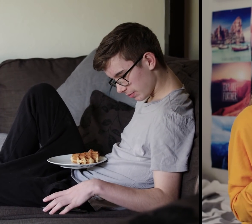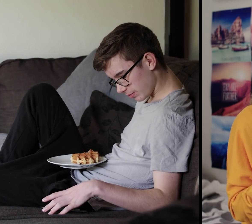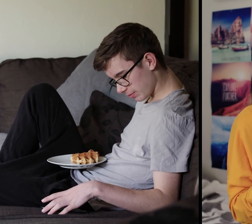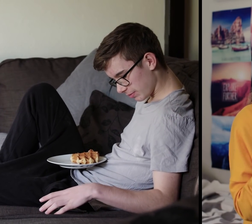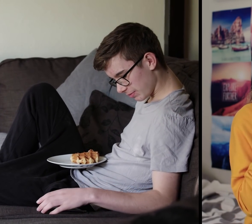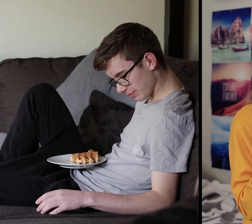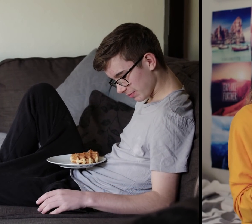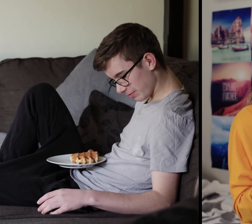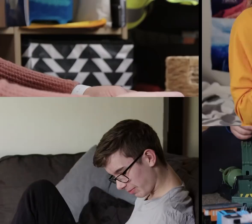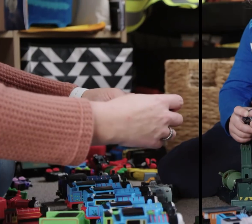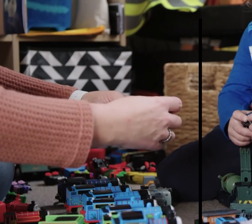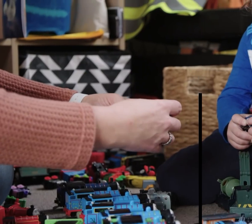I think he's cool.